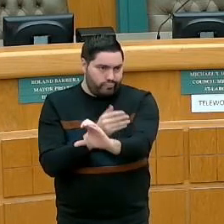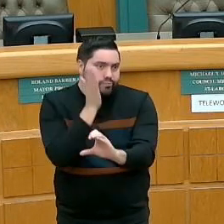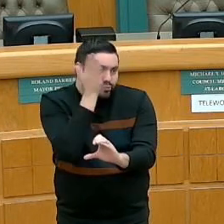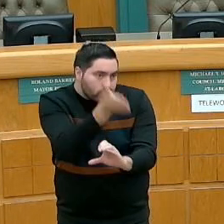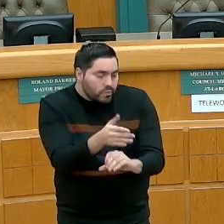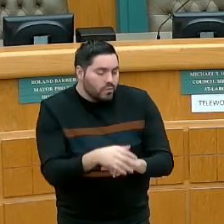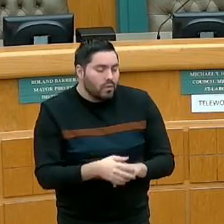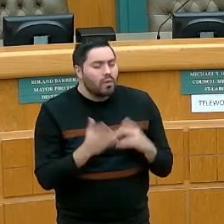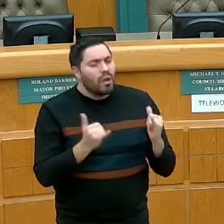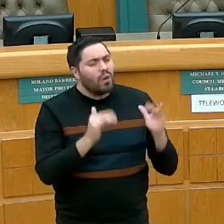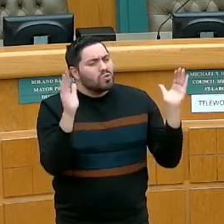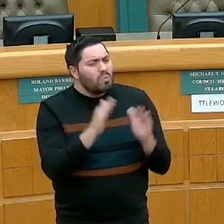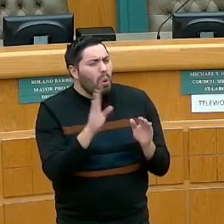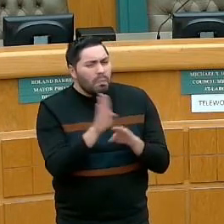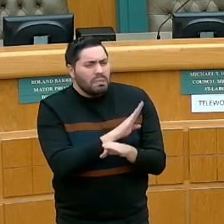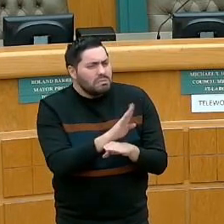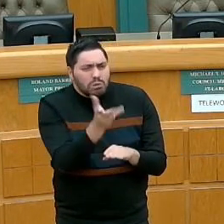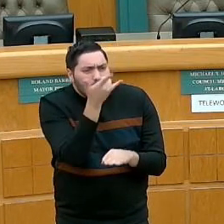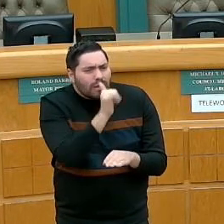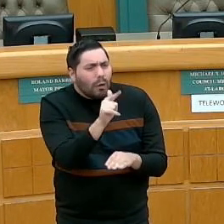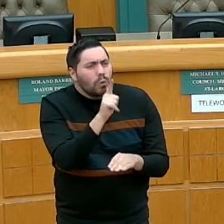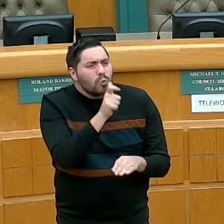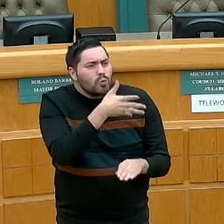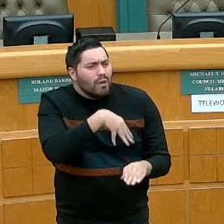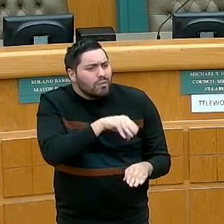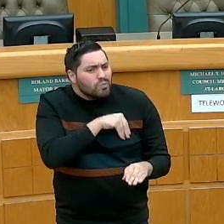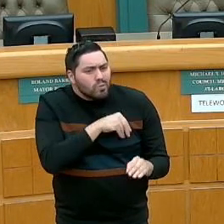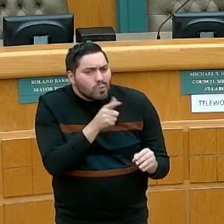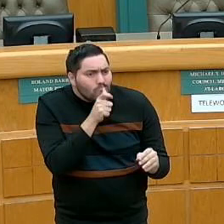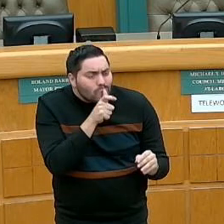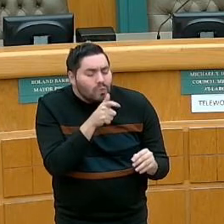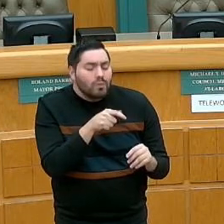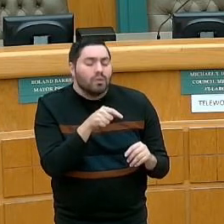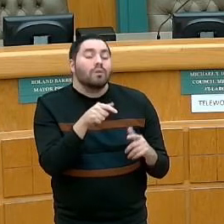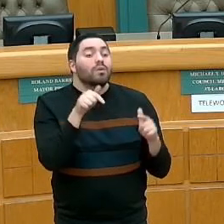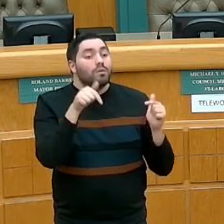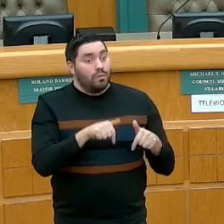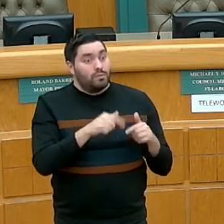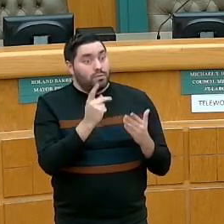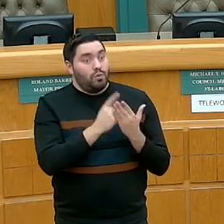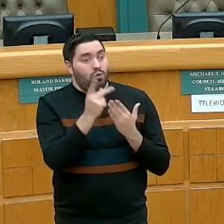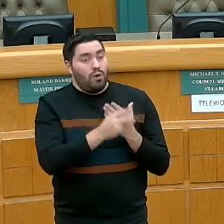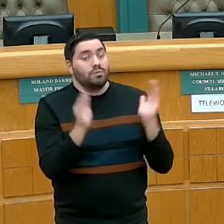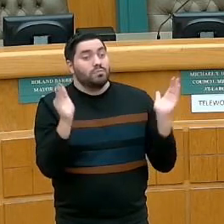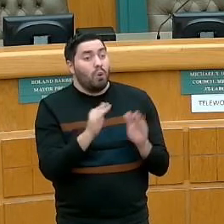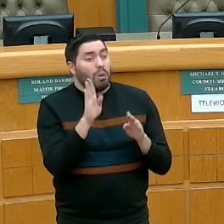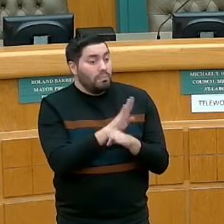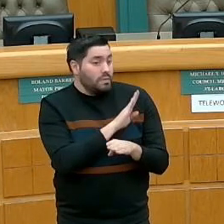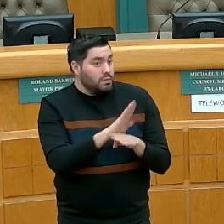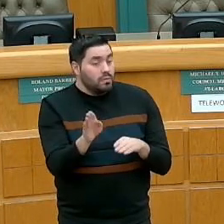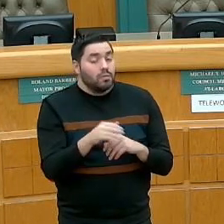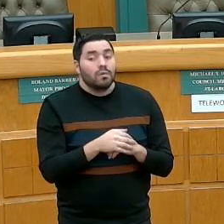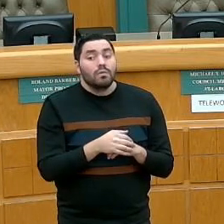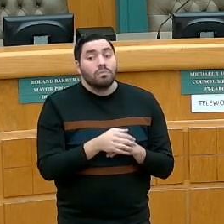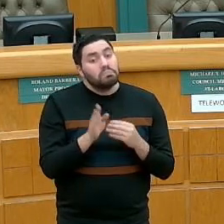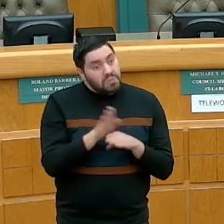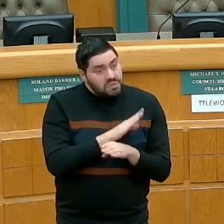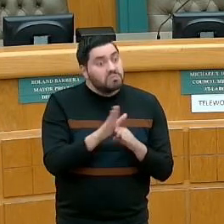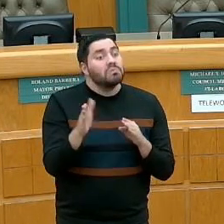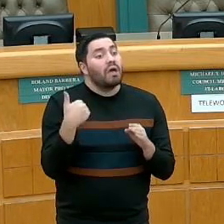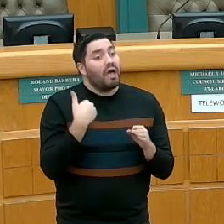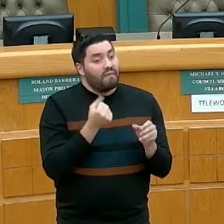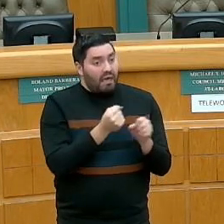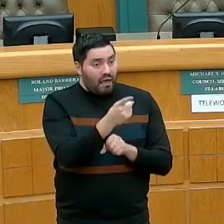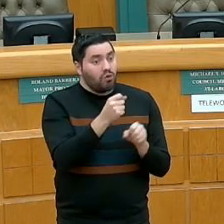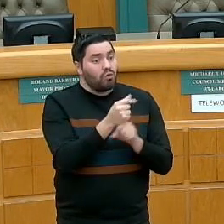What is a small business and who is eligible? So for this program, a small business is a business that has annual